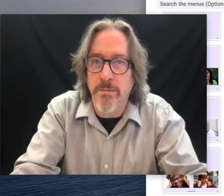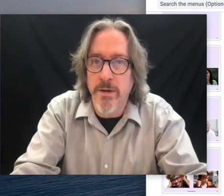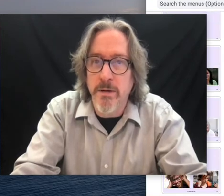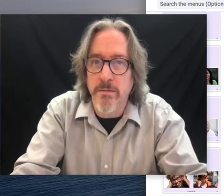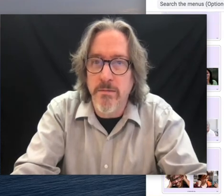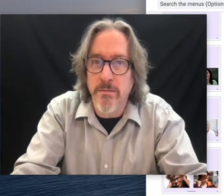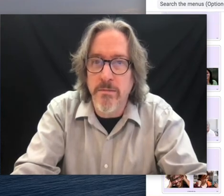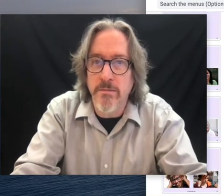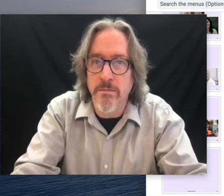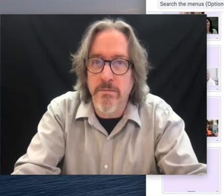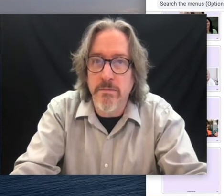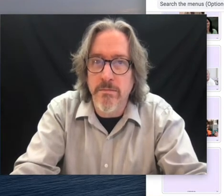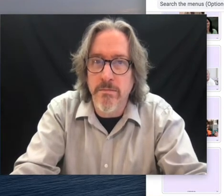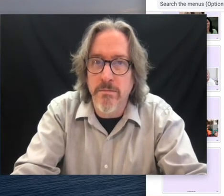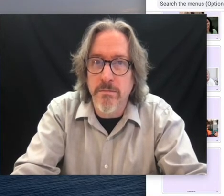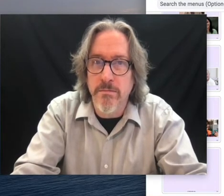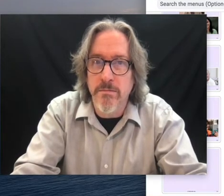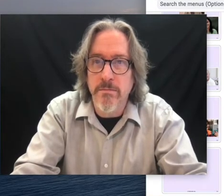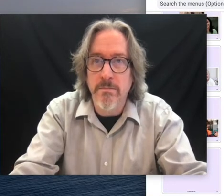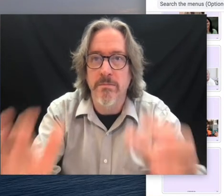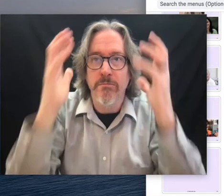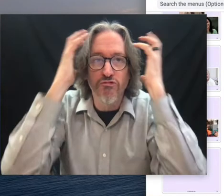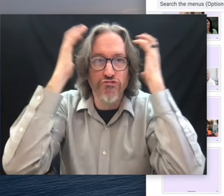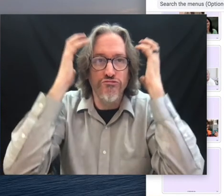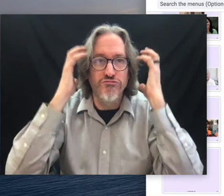bum, bum.